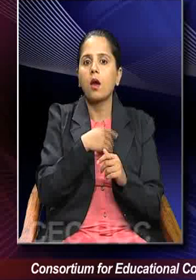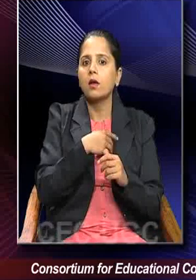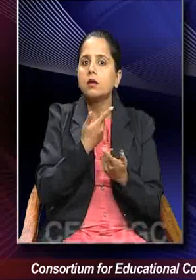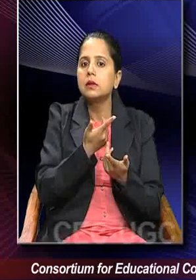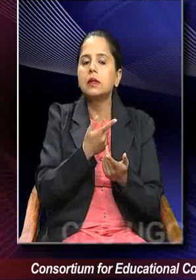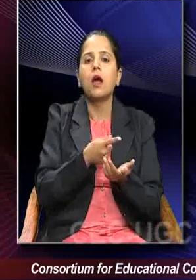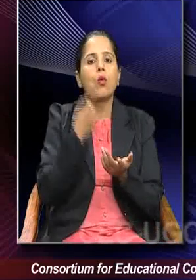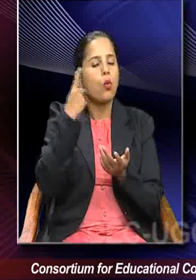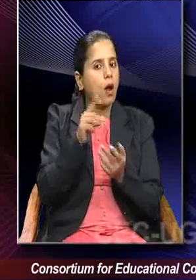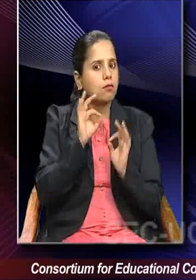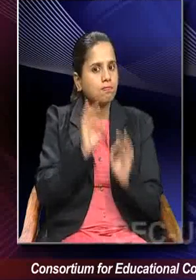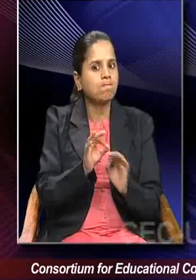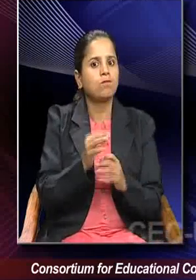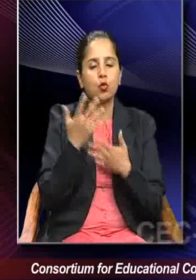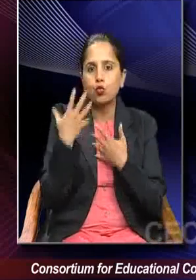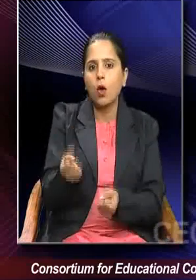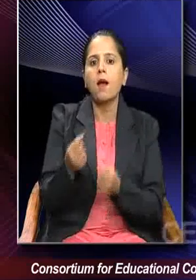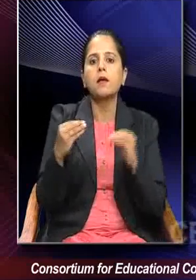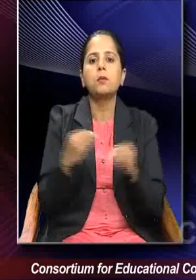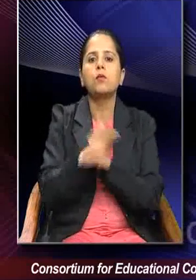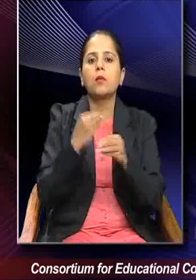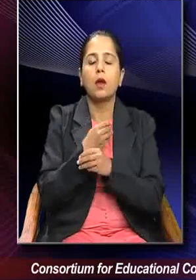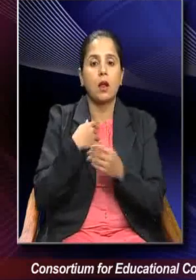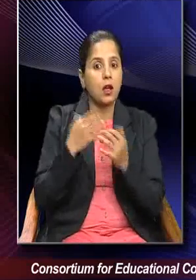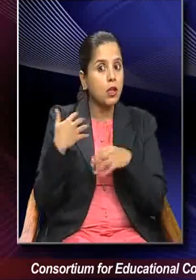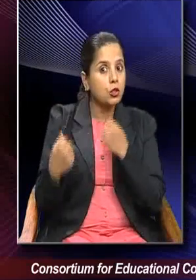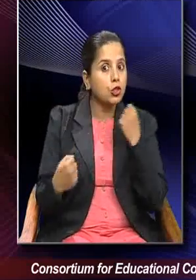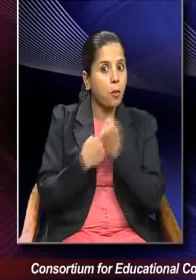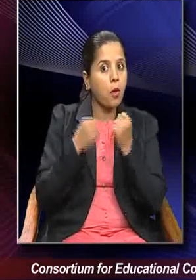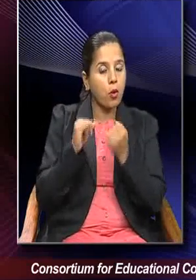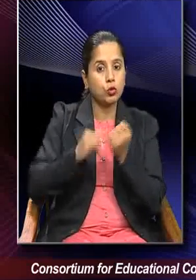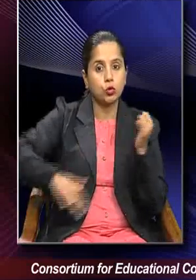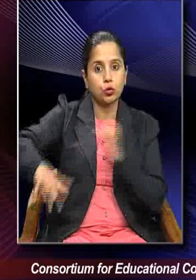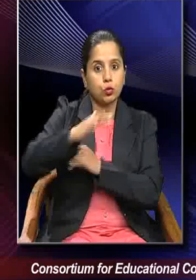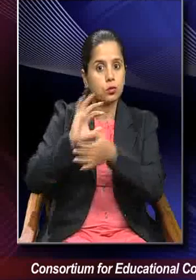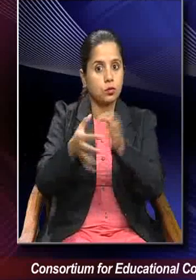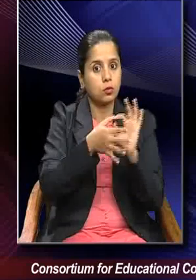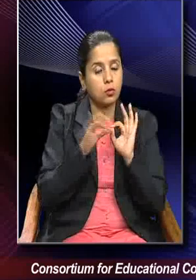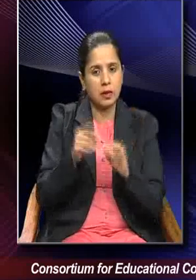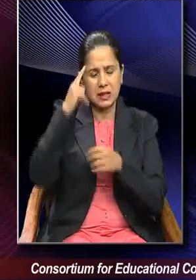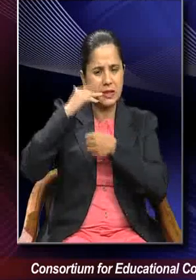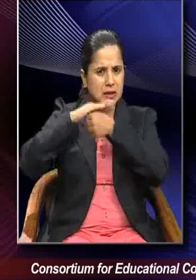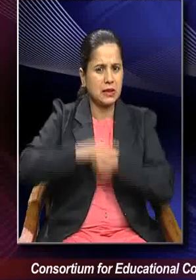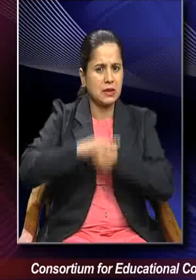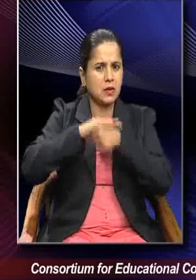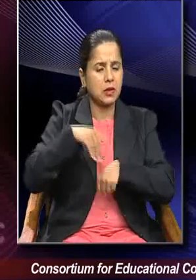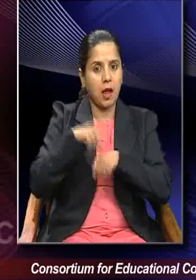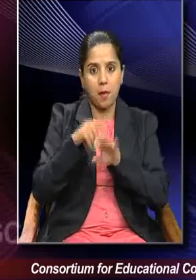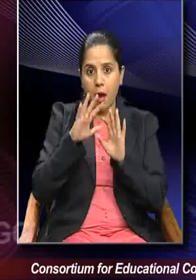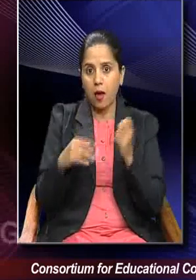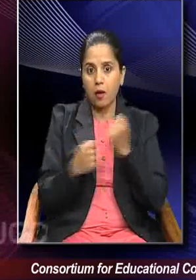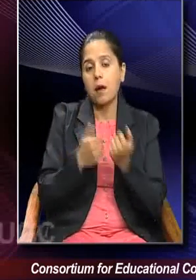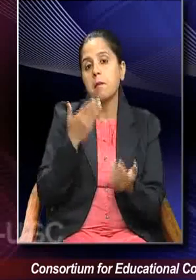for support. Having supportive social networks during the stressful times